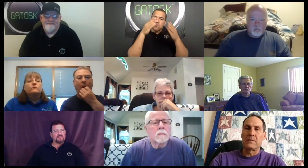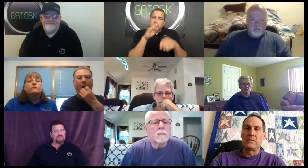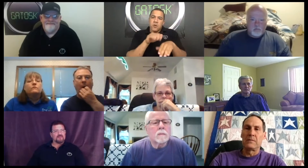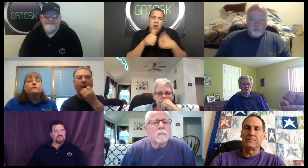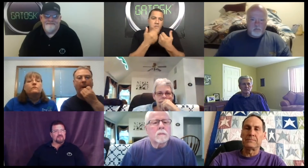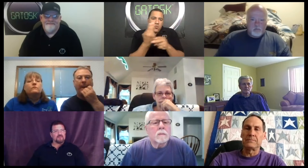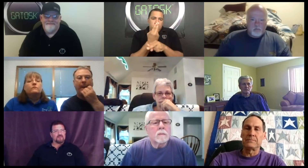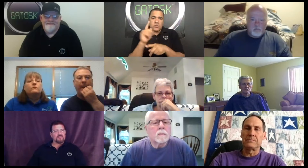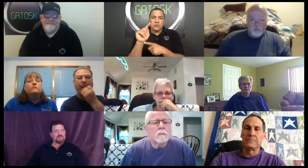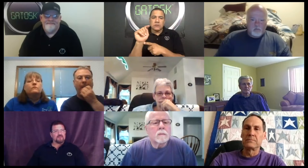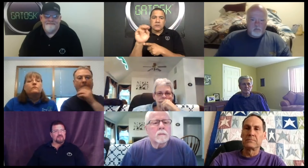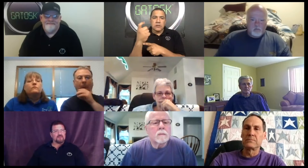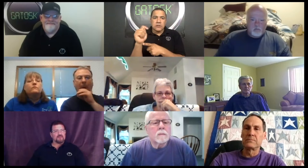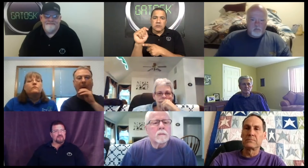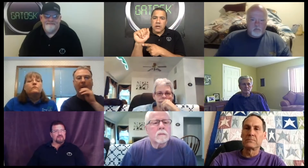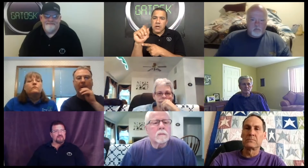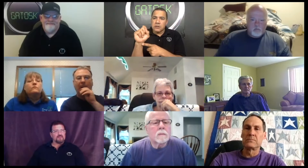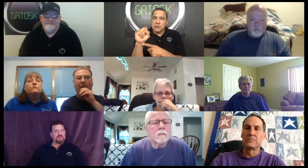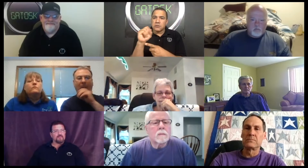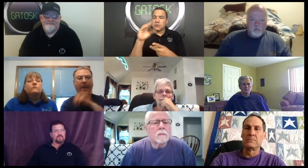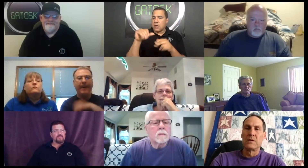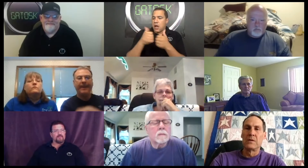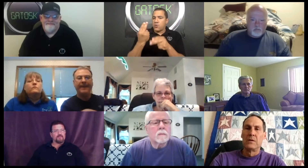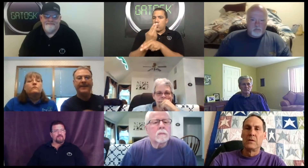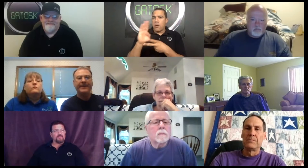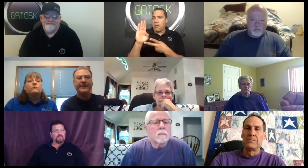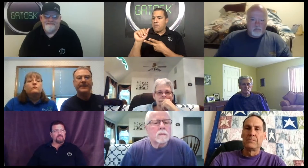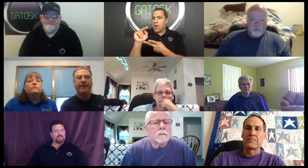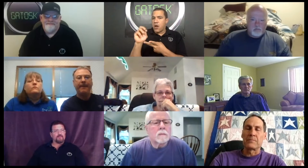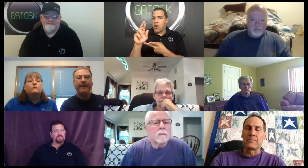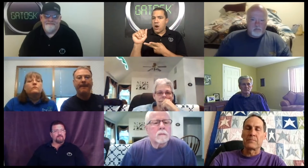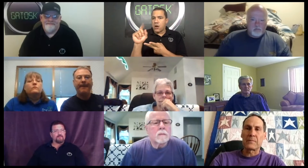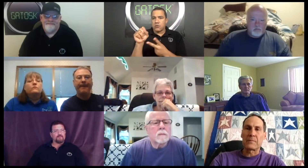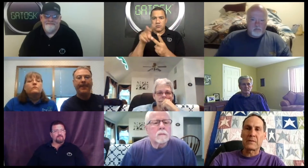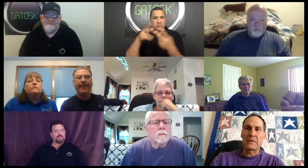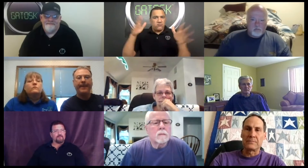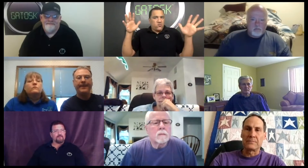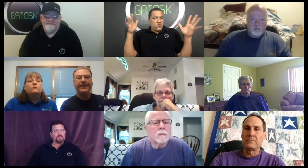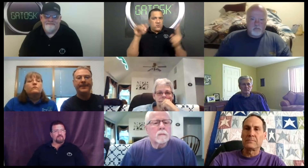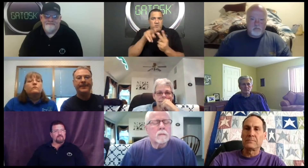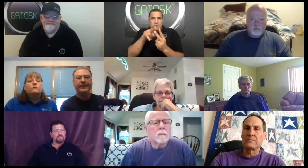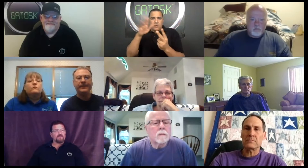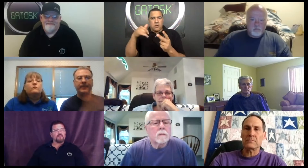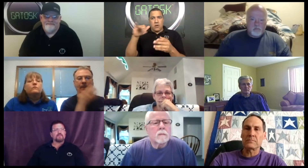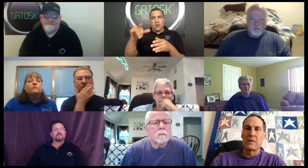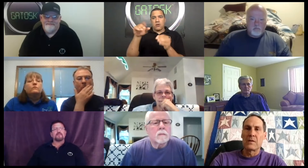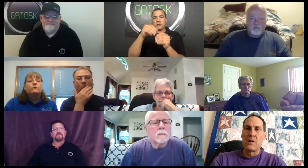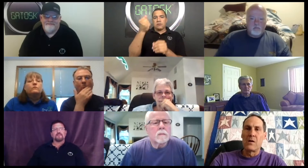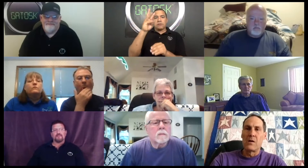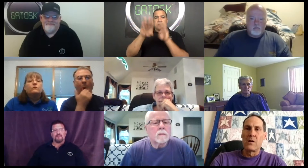now. Just focus on how to use the text ads and how to use banner ads, and that's it. Those two